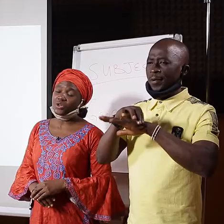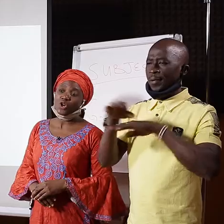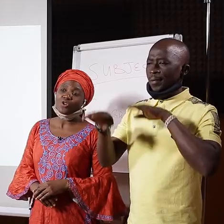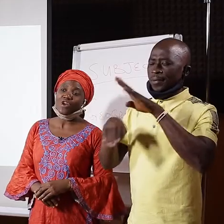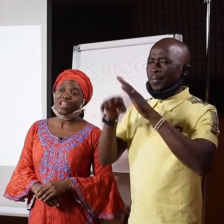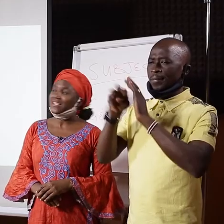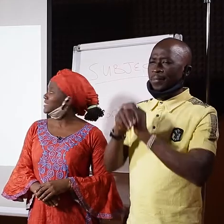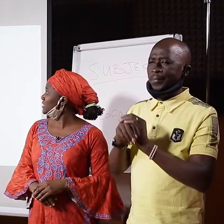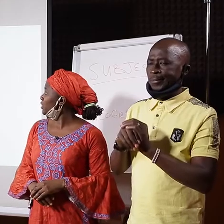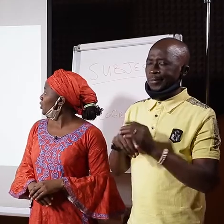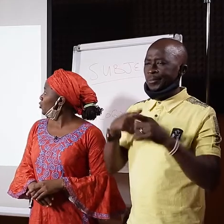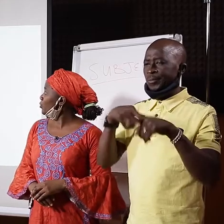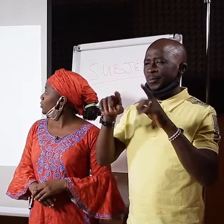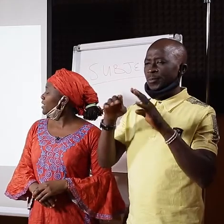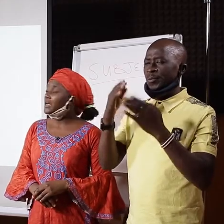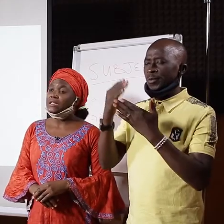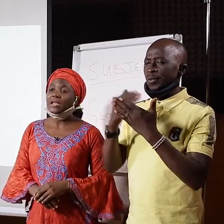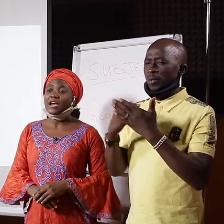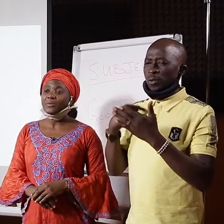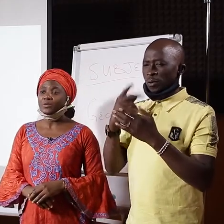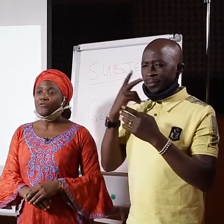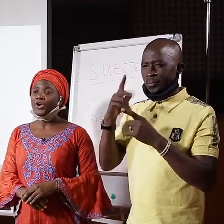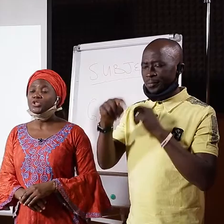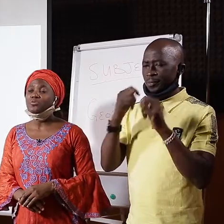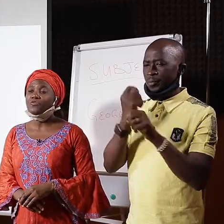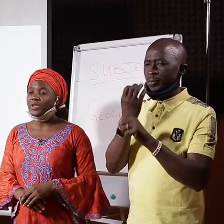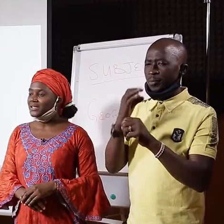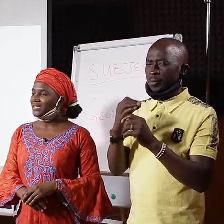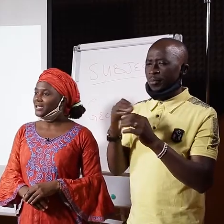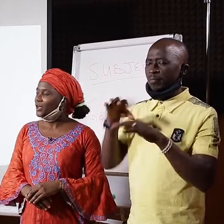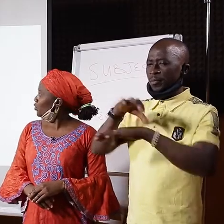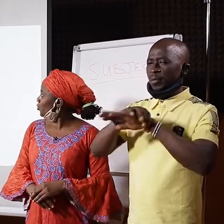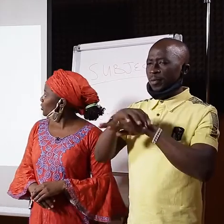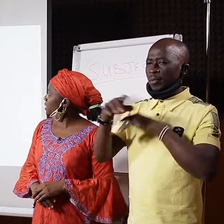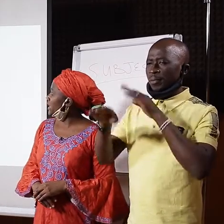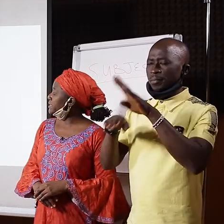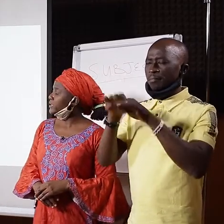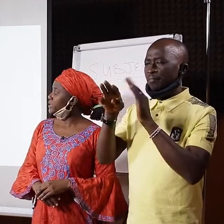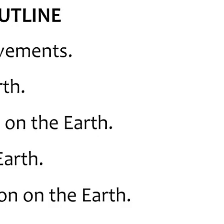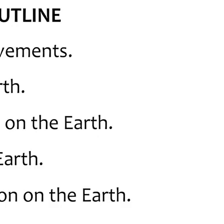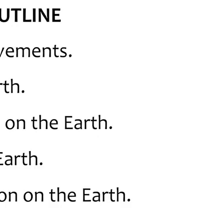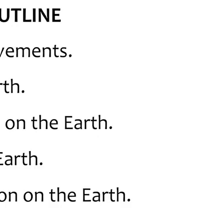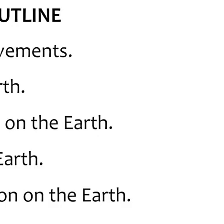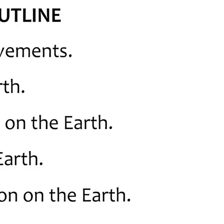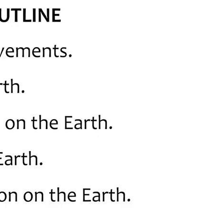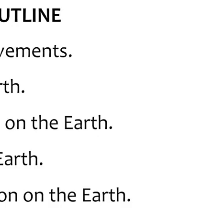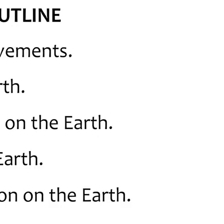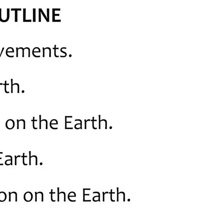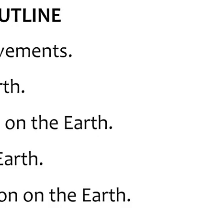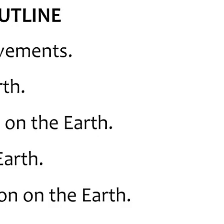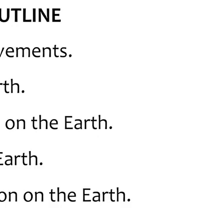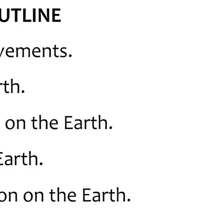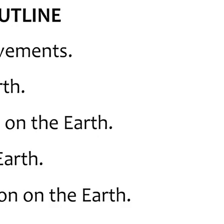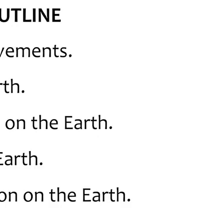movement. During the course of our lesson, we'll be looking at the types of Earth's movement. We'll be looking at the rotation of the